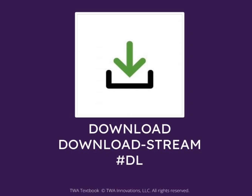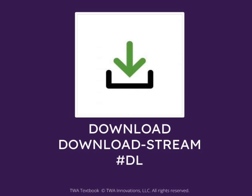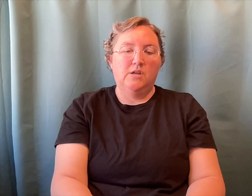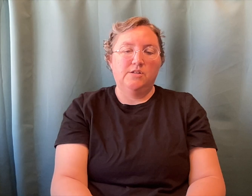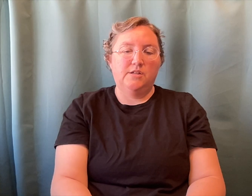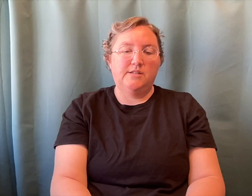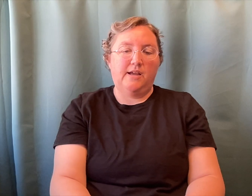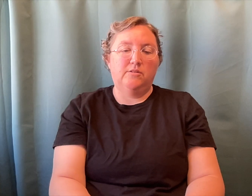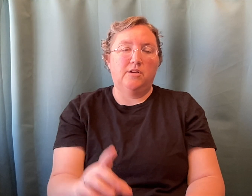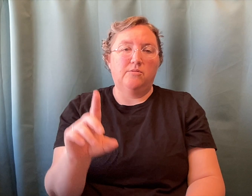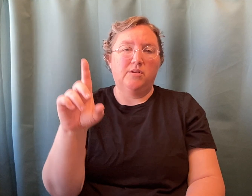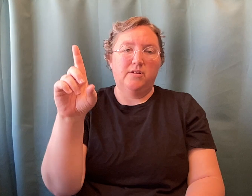To download,